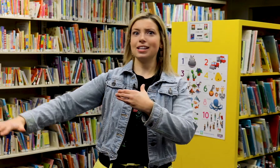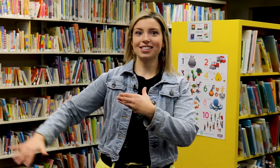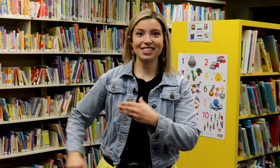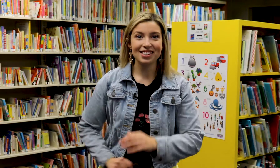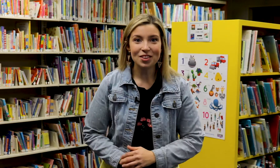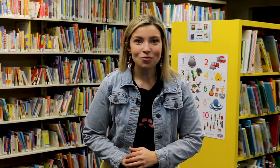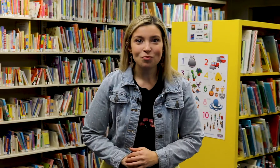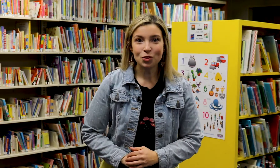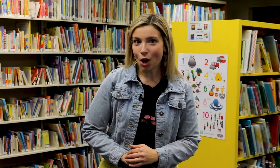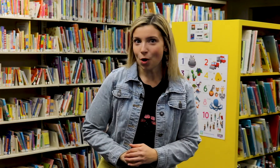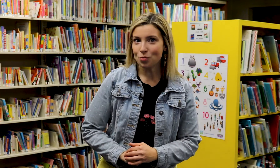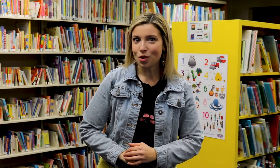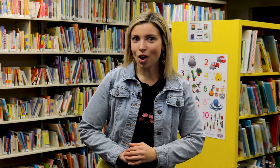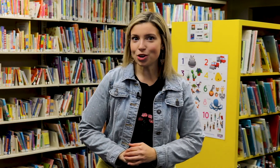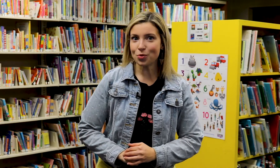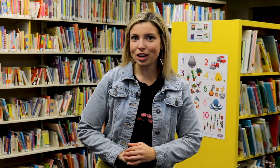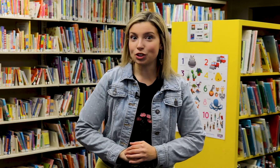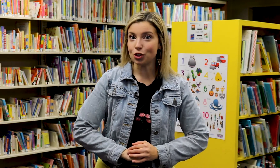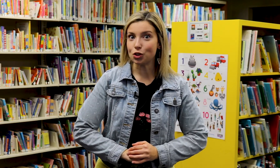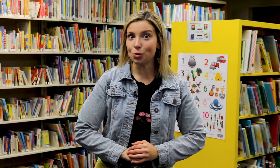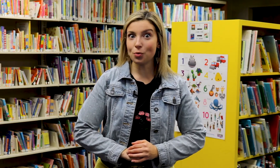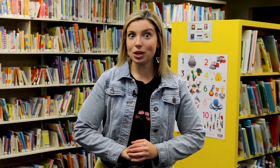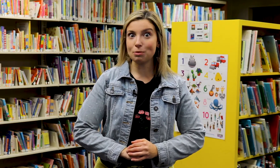is. So, are you ready to do it with me?